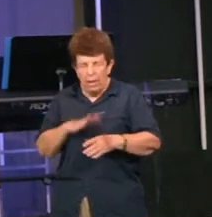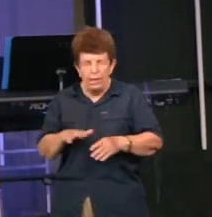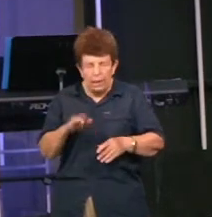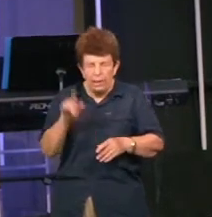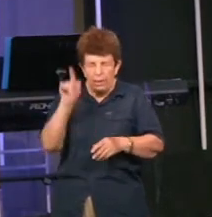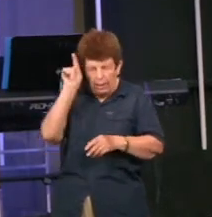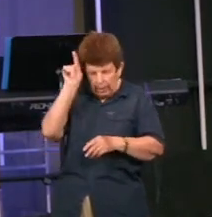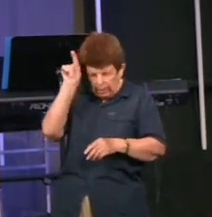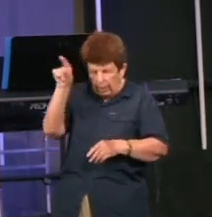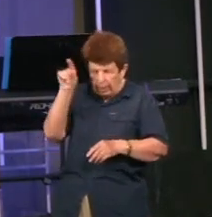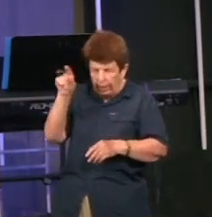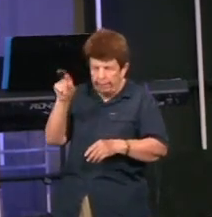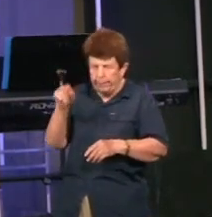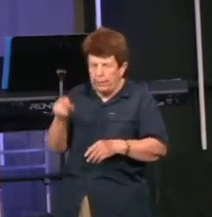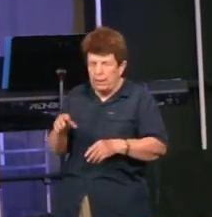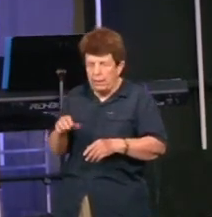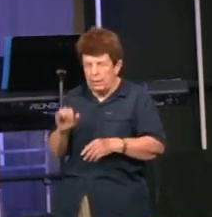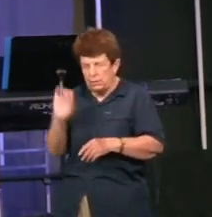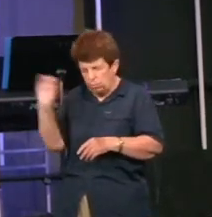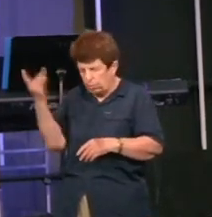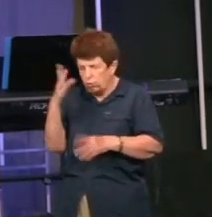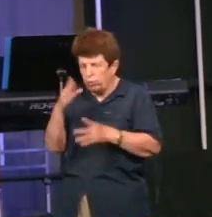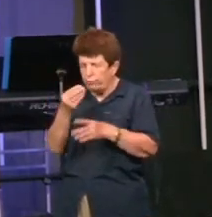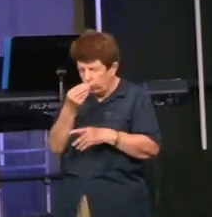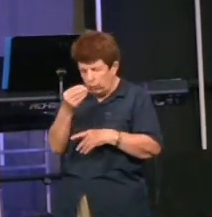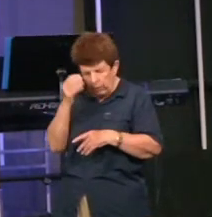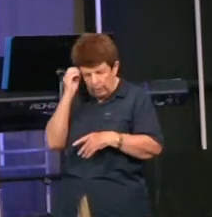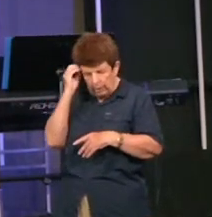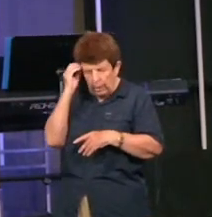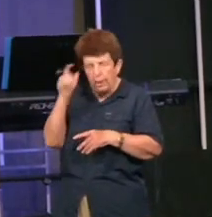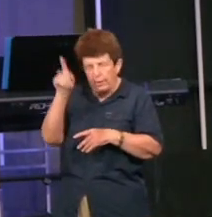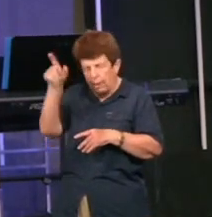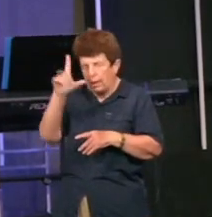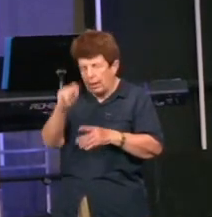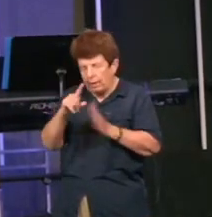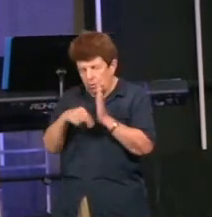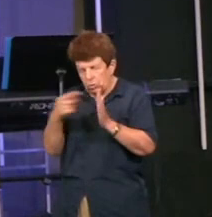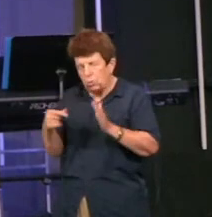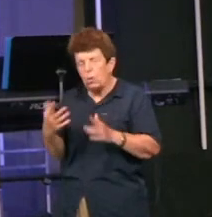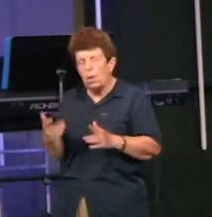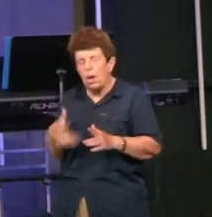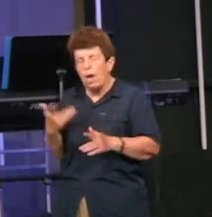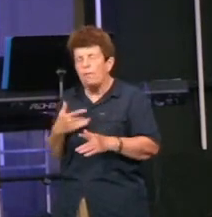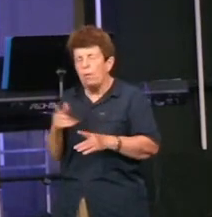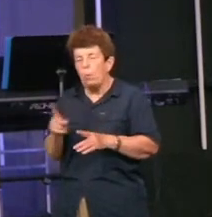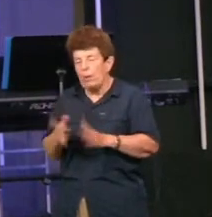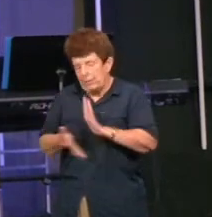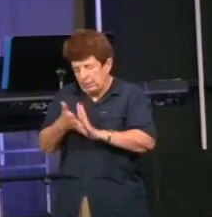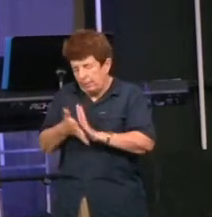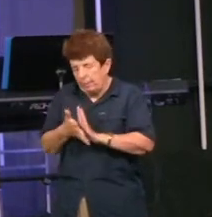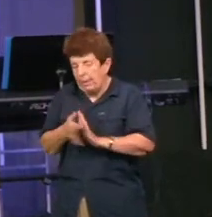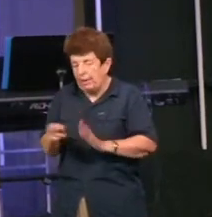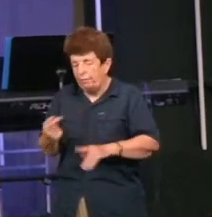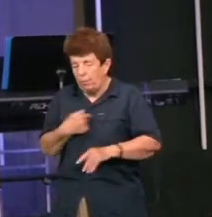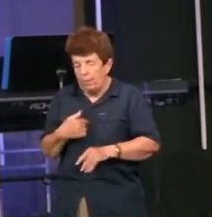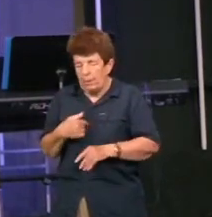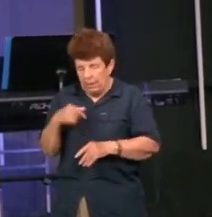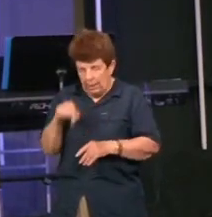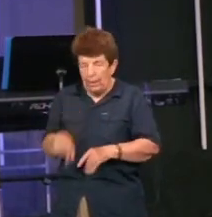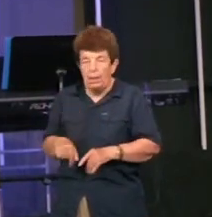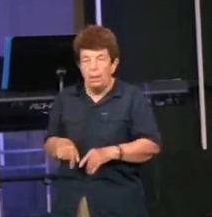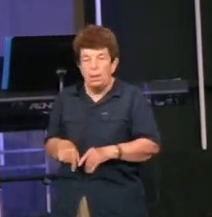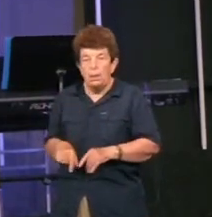me, if Jesus is the only food that can sustain me for eternal life, then what does that mean for me